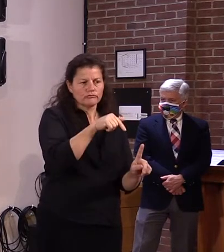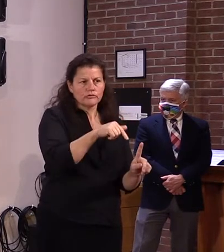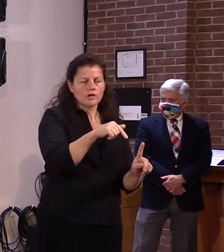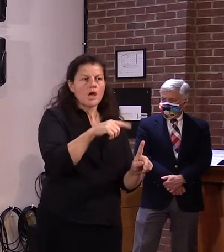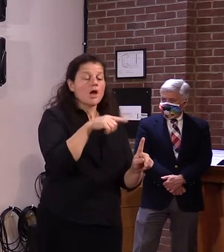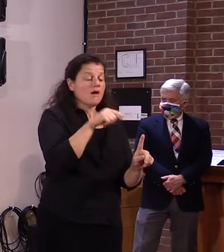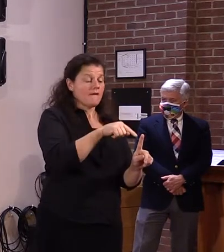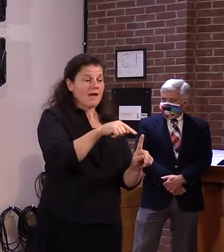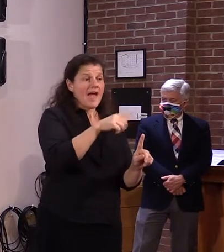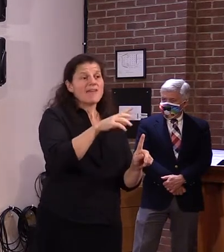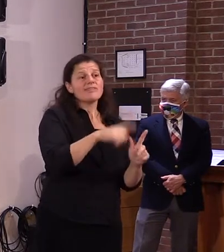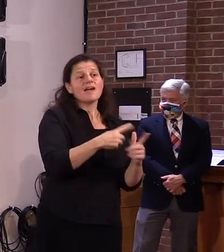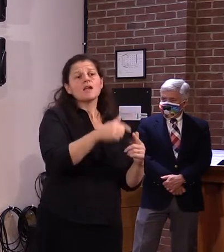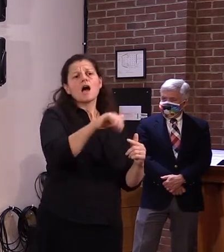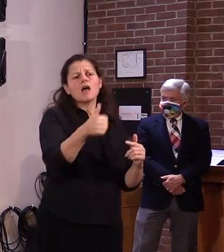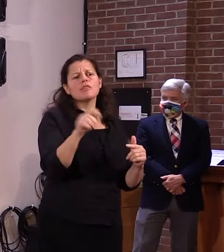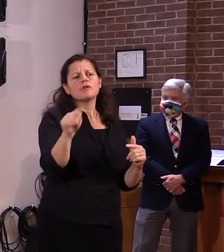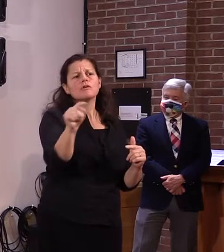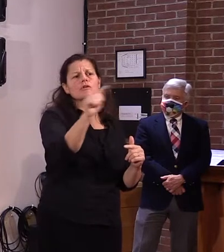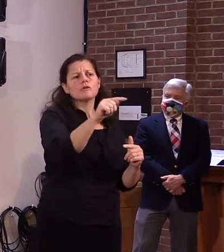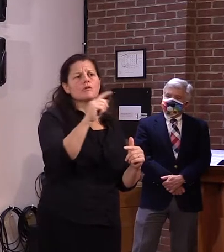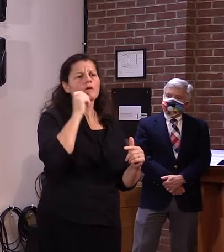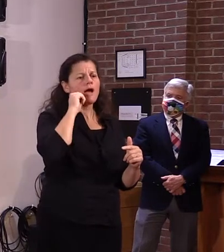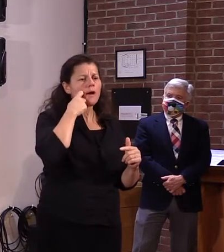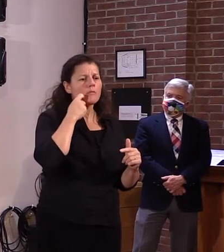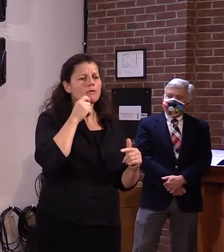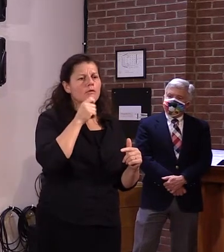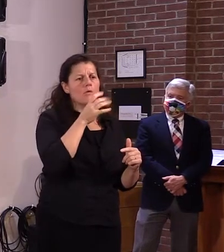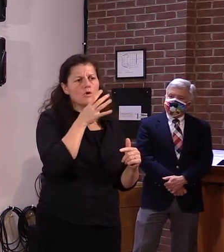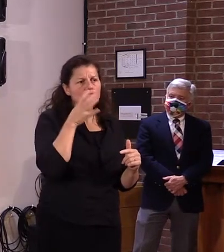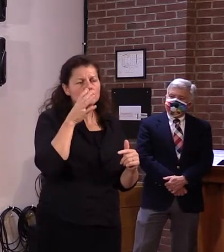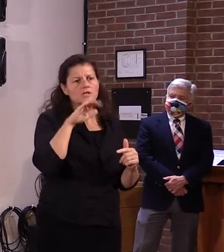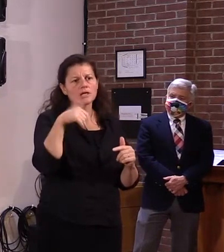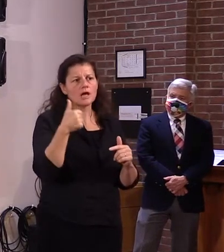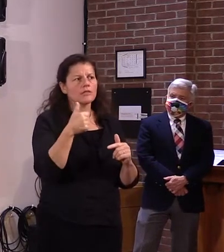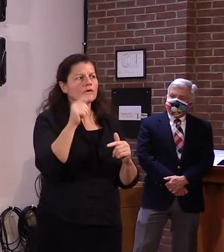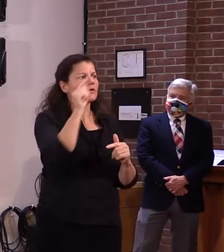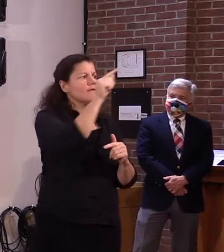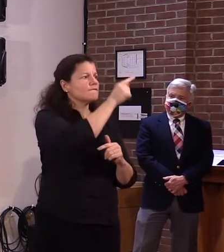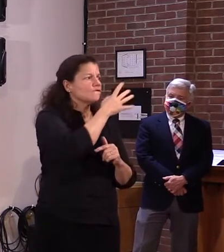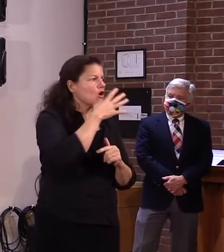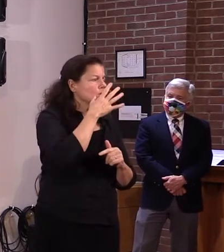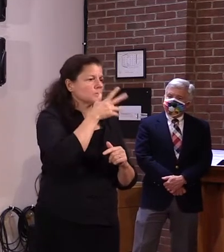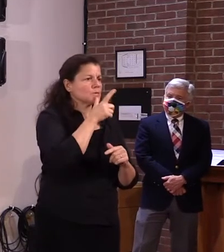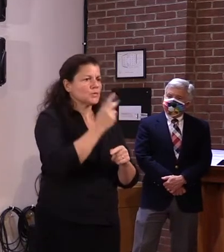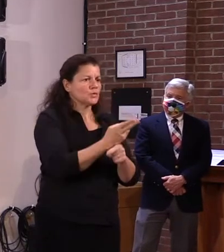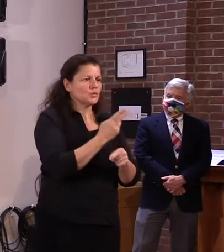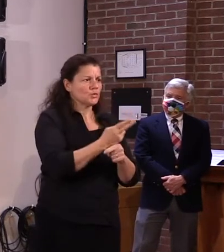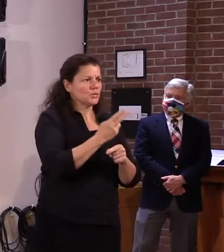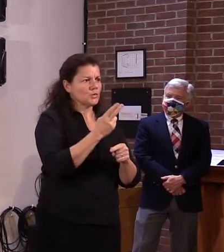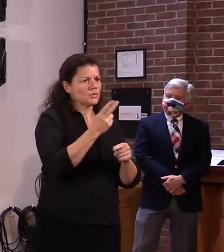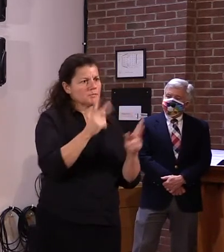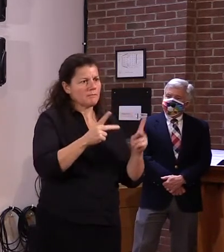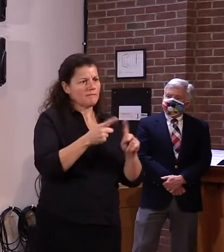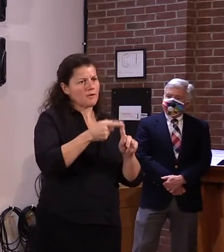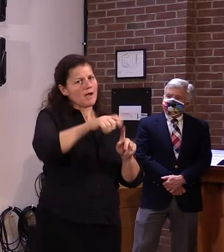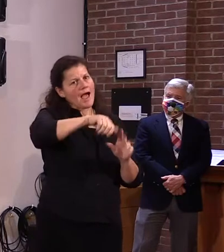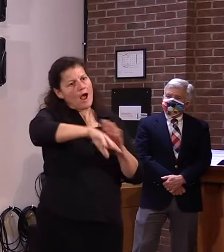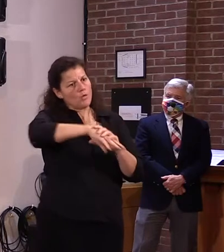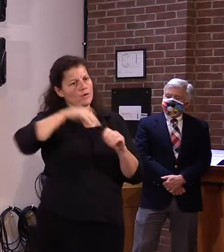other apple orchards and other seasonal employers that make use of, great use of out-of-state